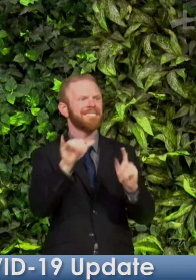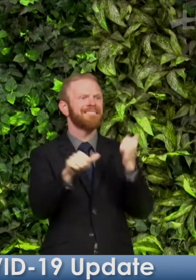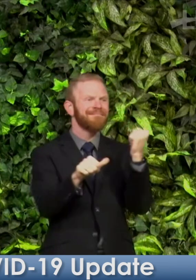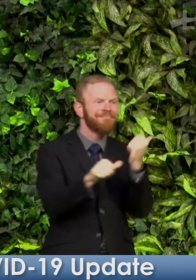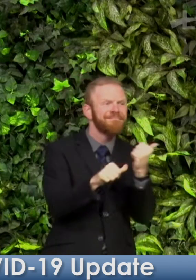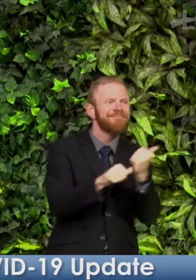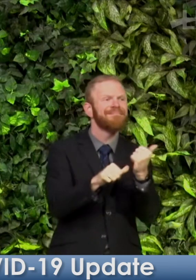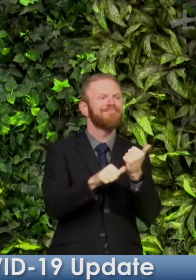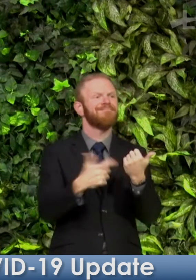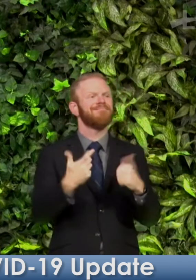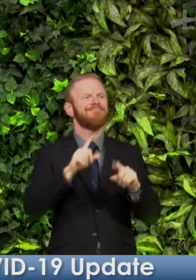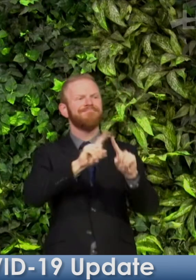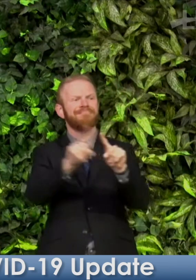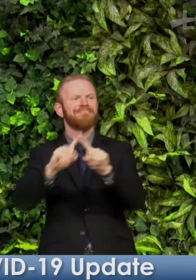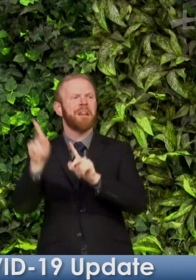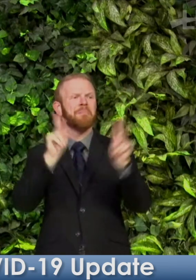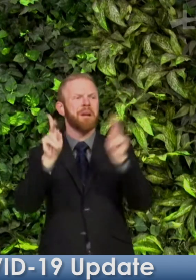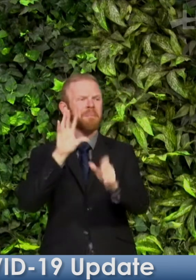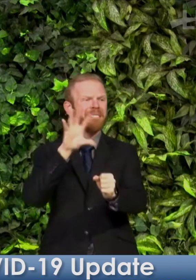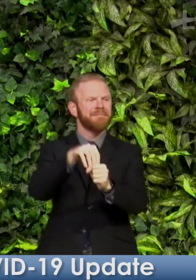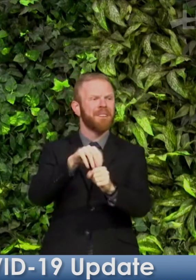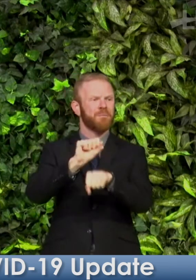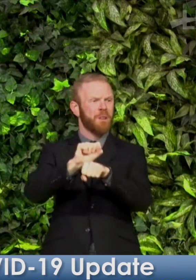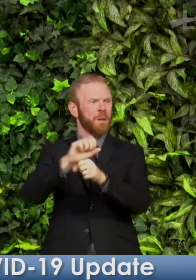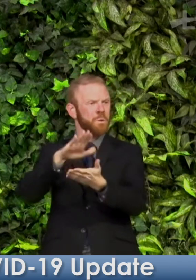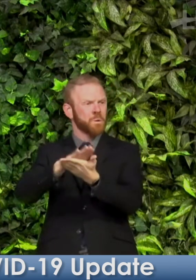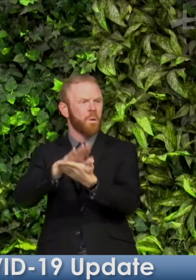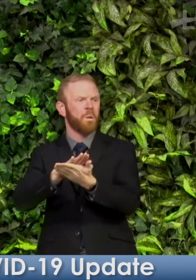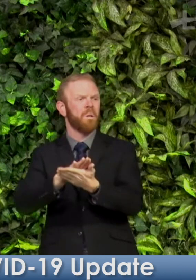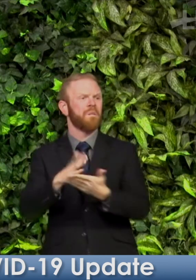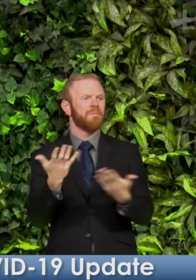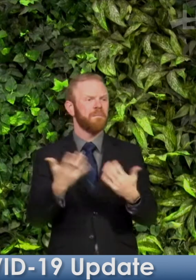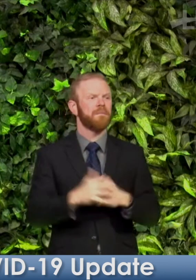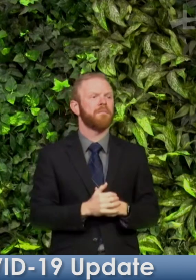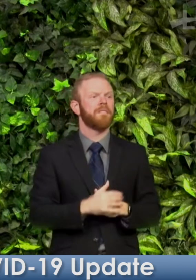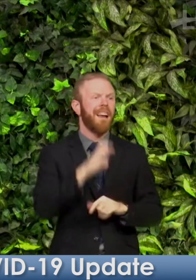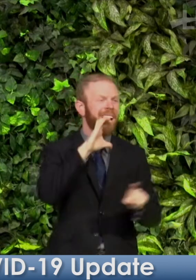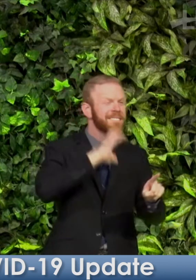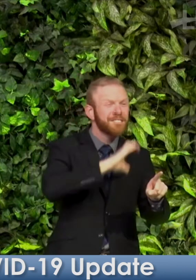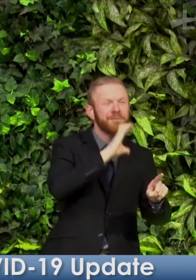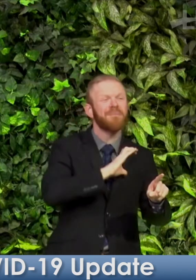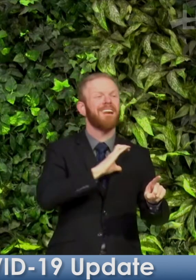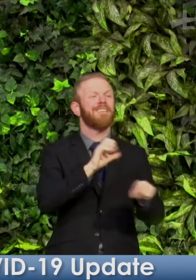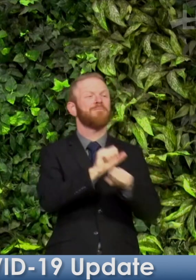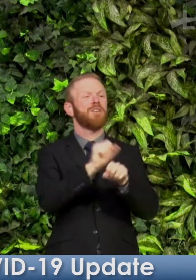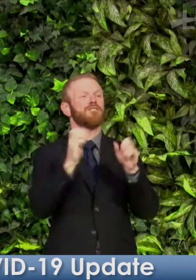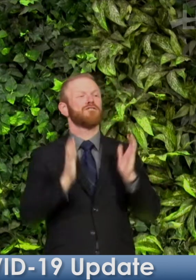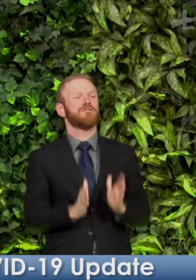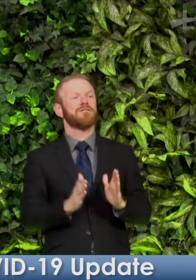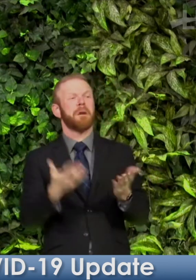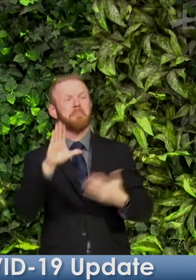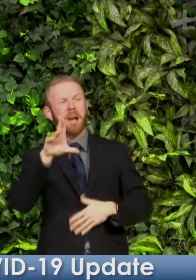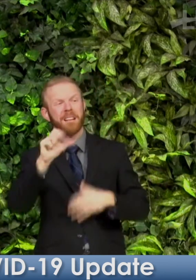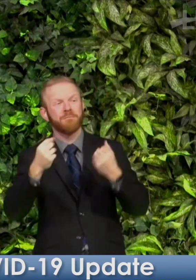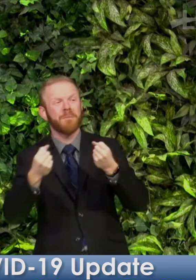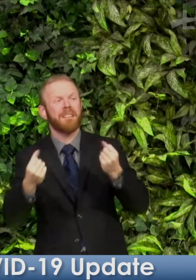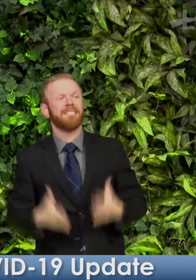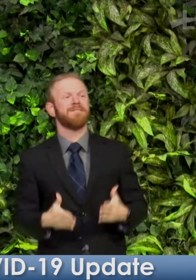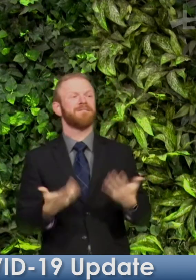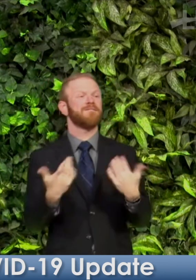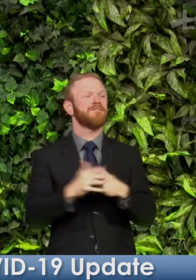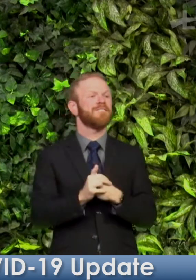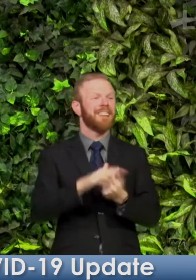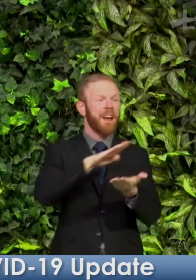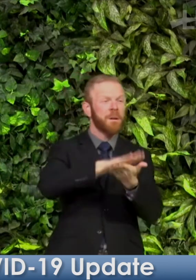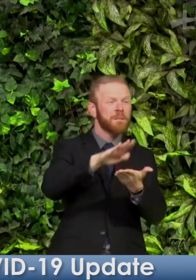Educators include the people that make schools work, cafeteria workers, bus drivers, our custodial staff, and that's why this state